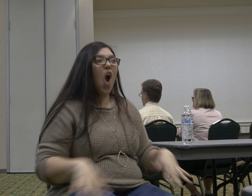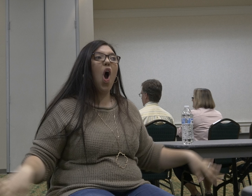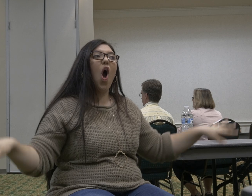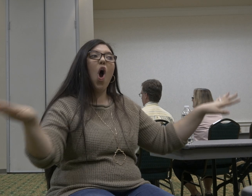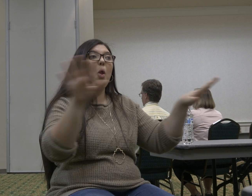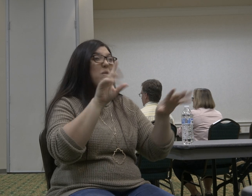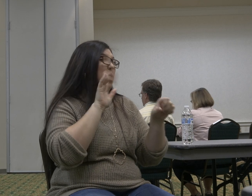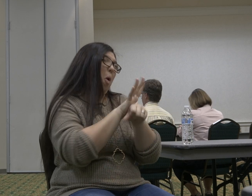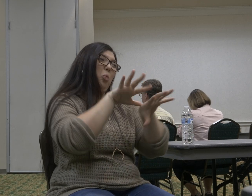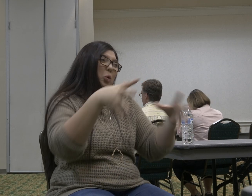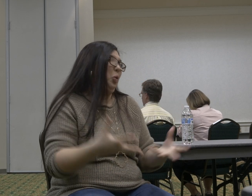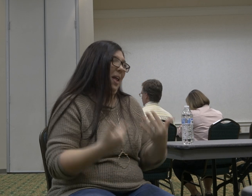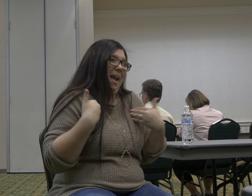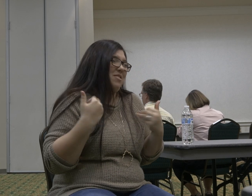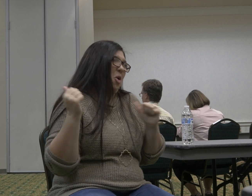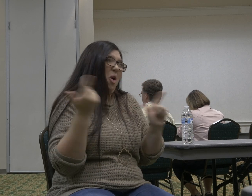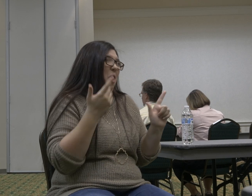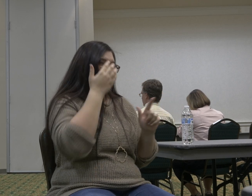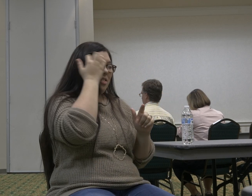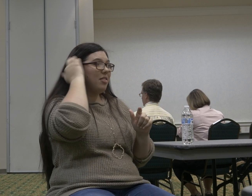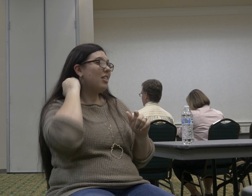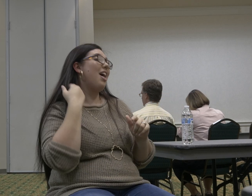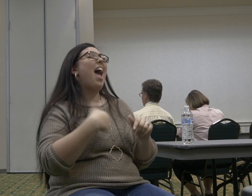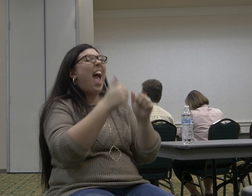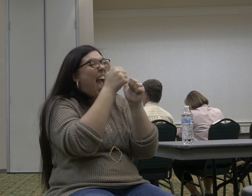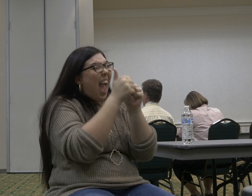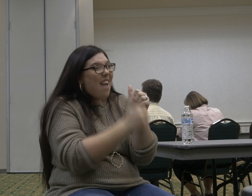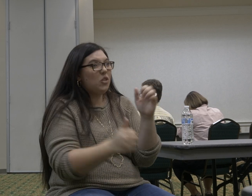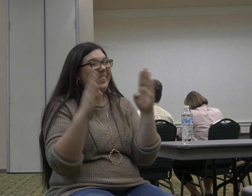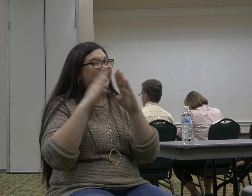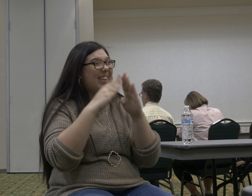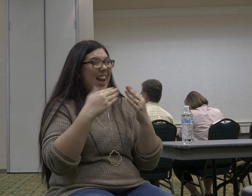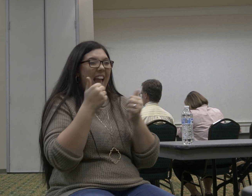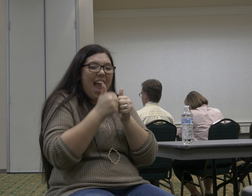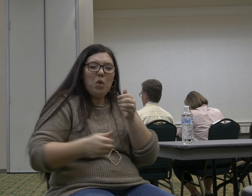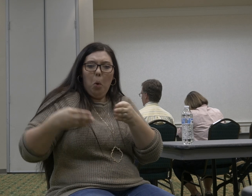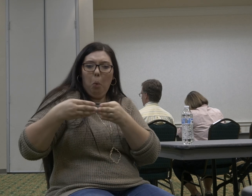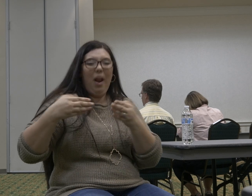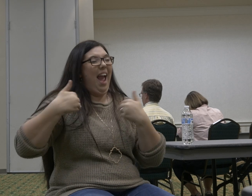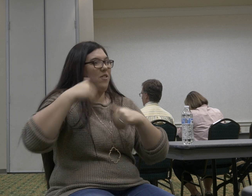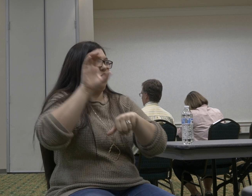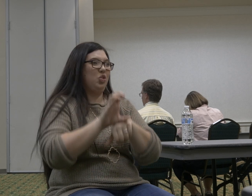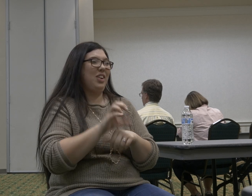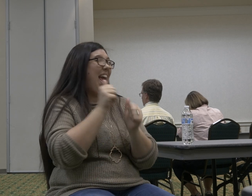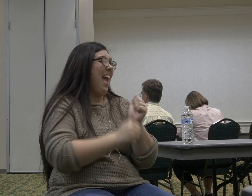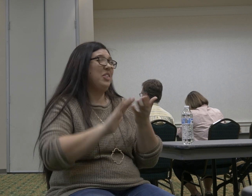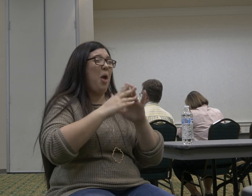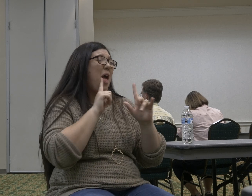world. There's a church building in almost every street corner, in every town, and all over